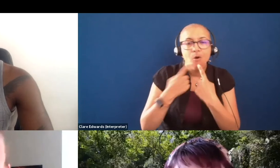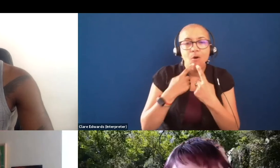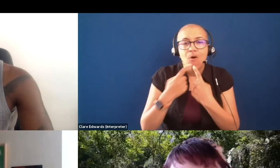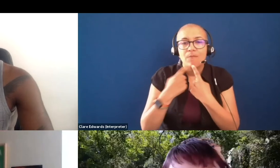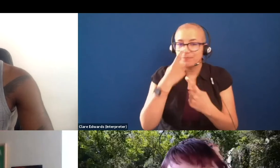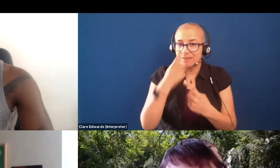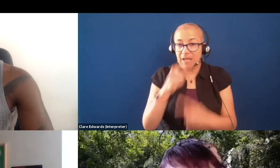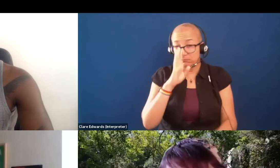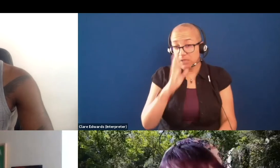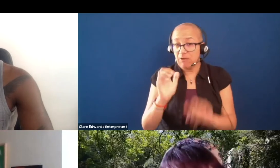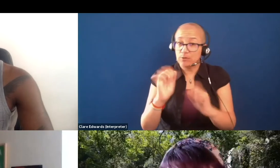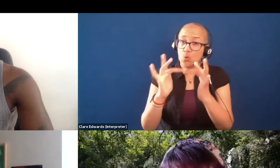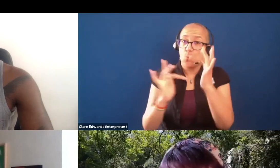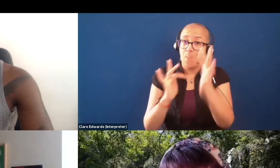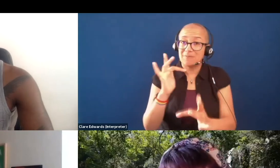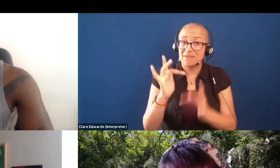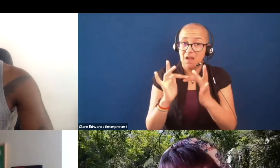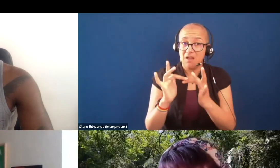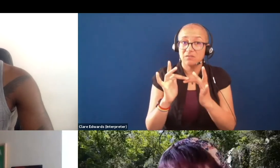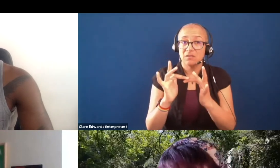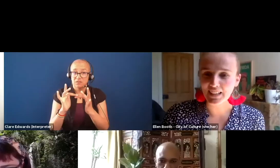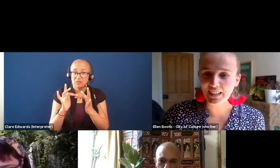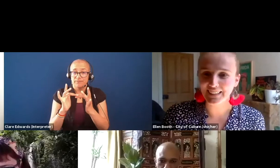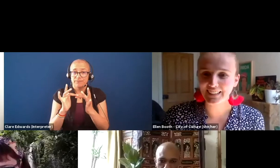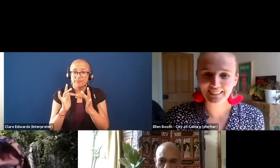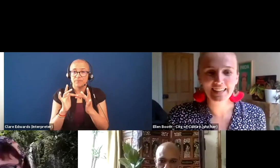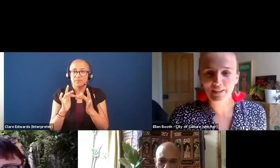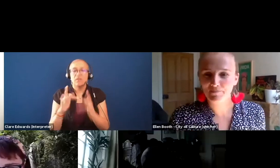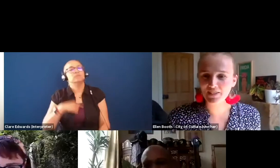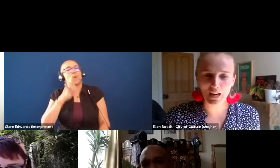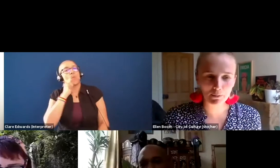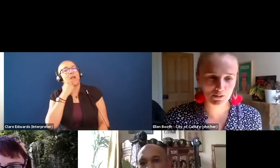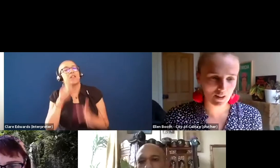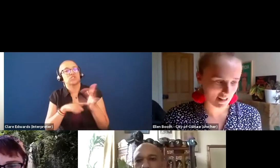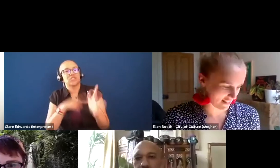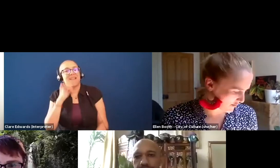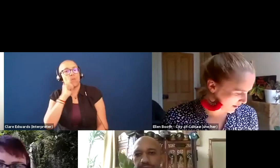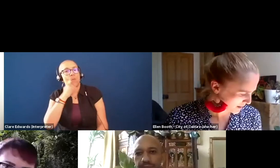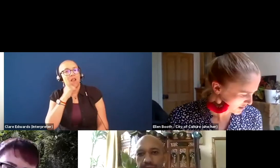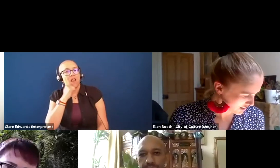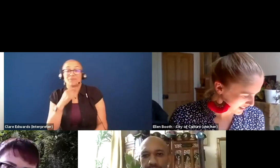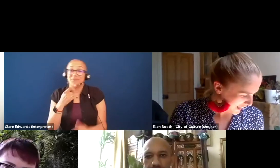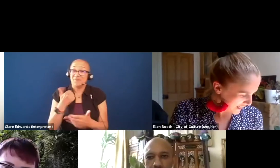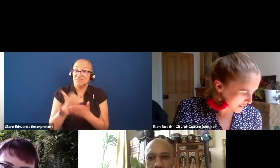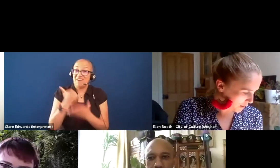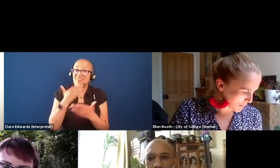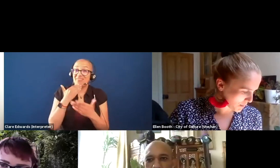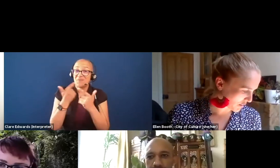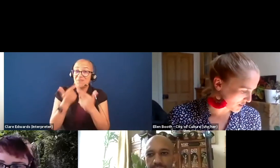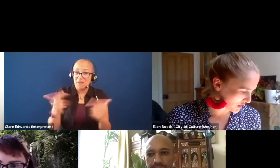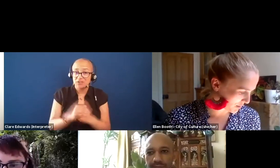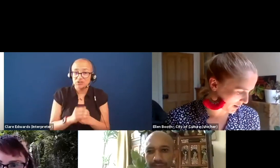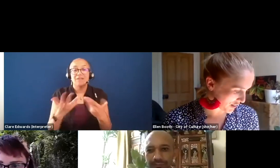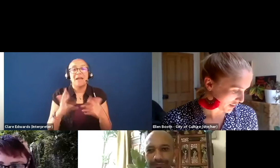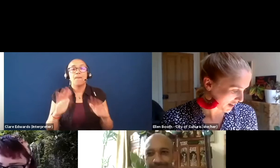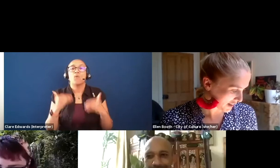go direct to your website. So hopefully you can yeah, I'll do that. Yeah, in the chat box. Great, thank you very much. So we're moving